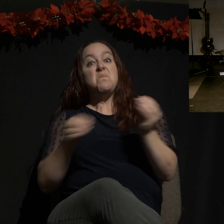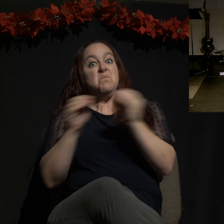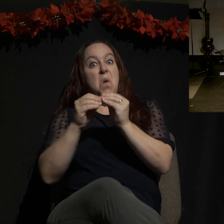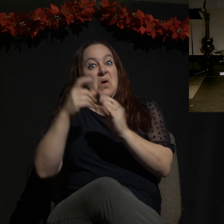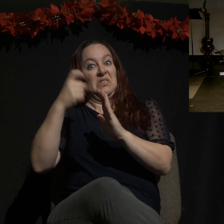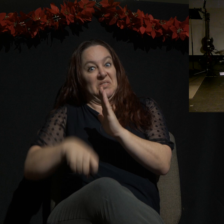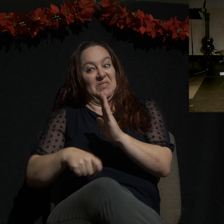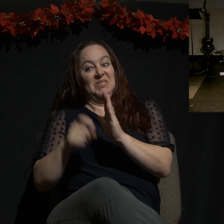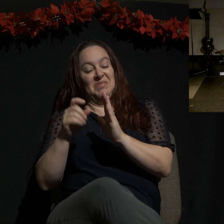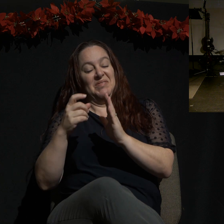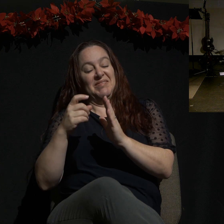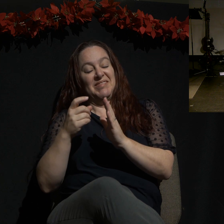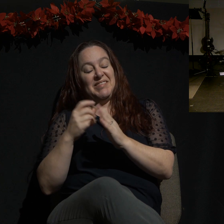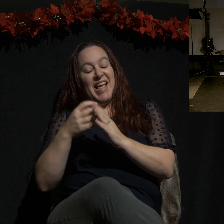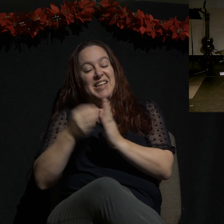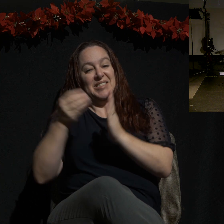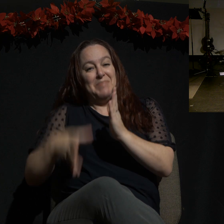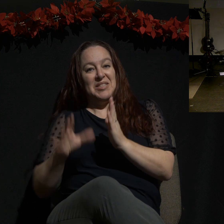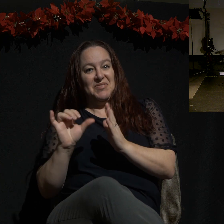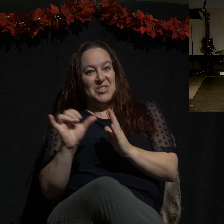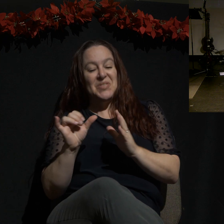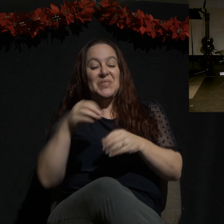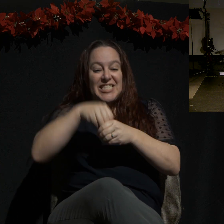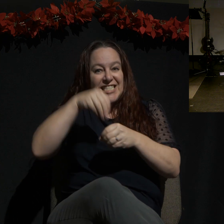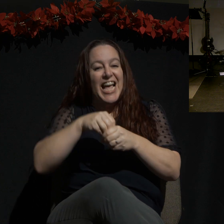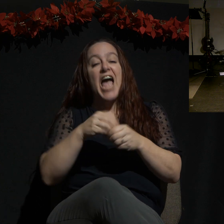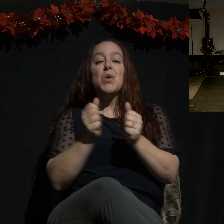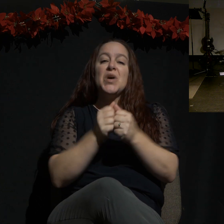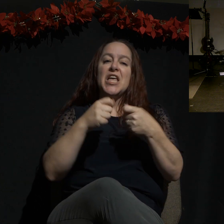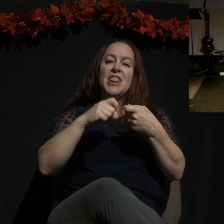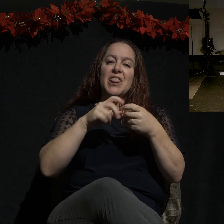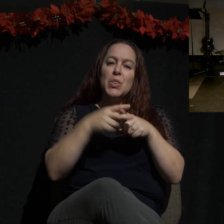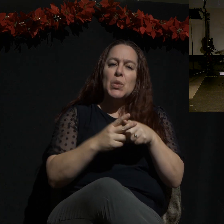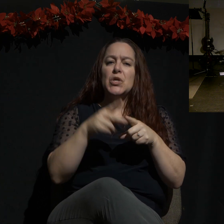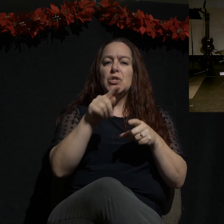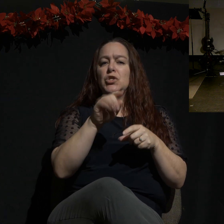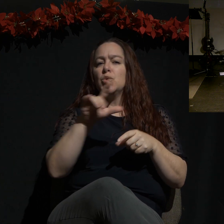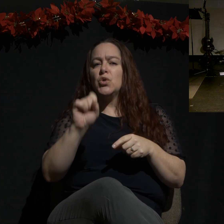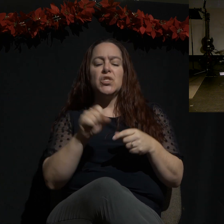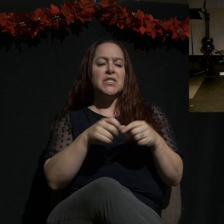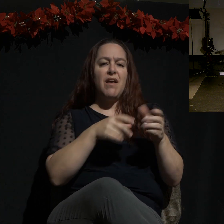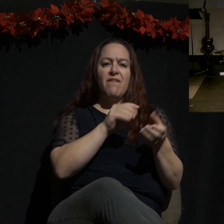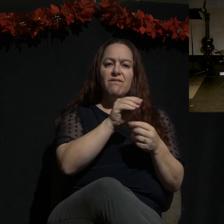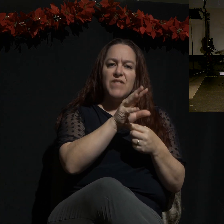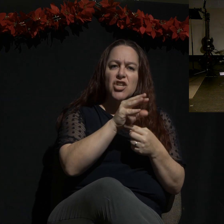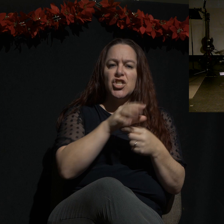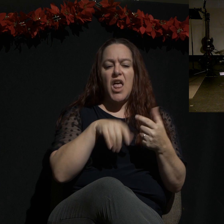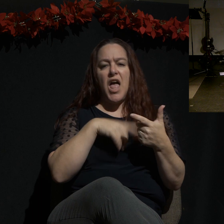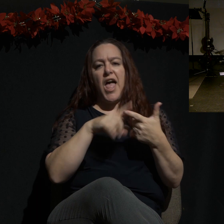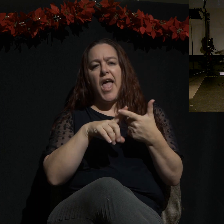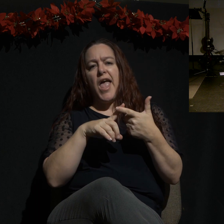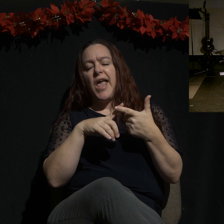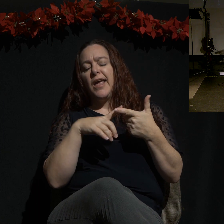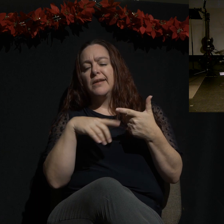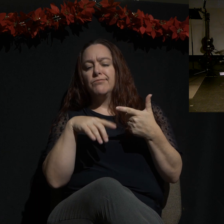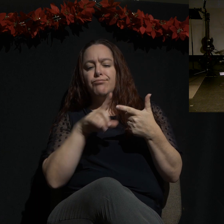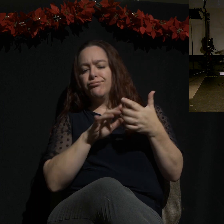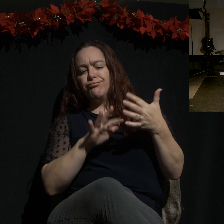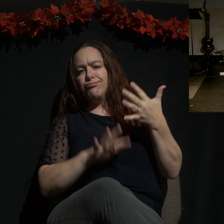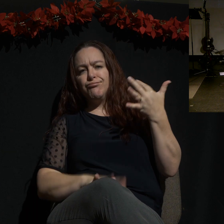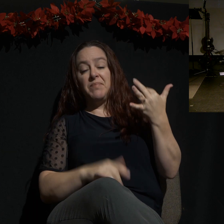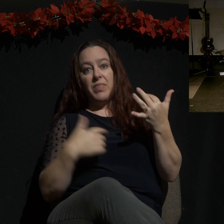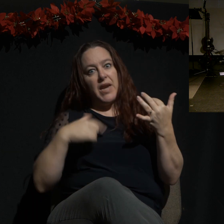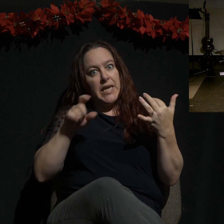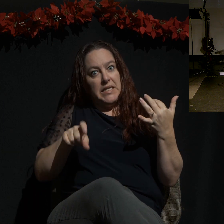backpack to carry my tools around. I got my flashlight, and I got my Leatherman, and I got other stuff